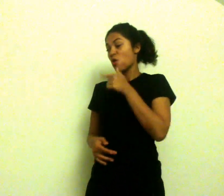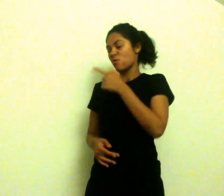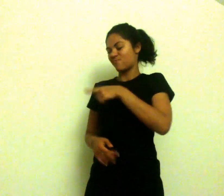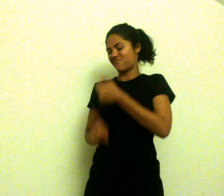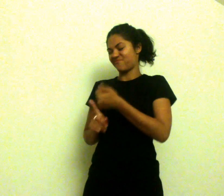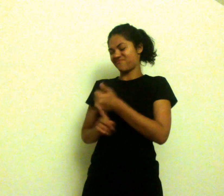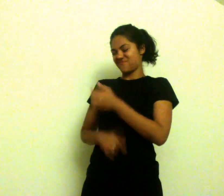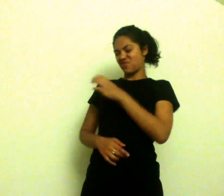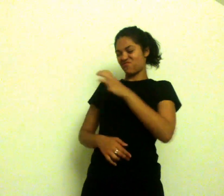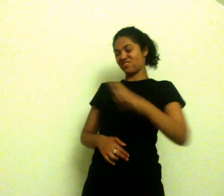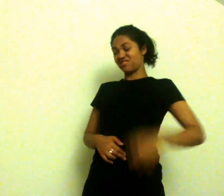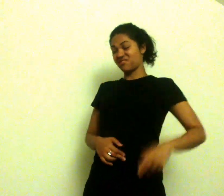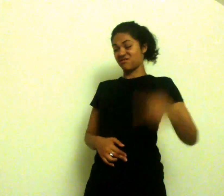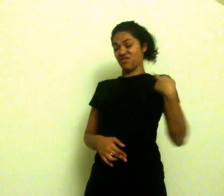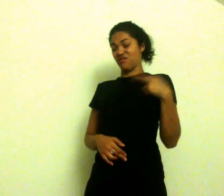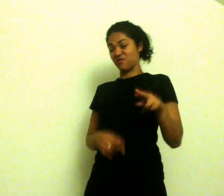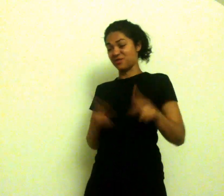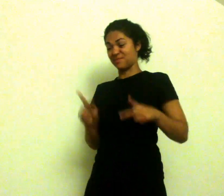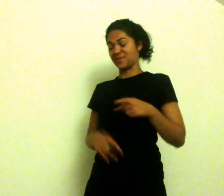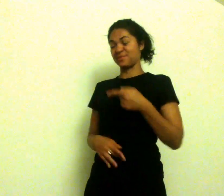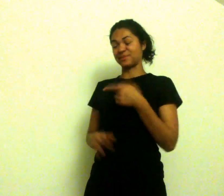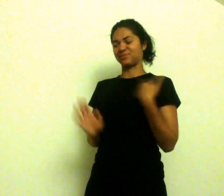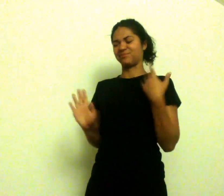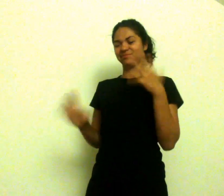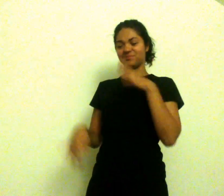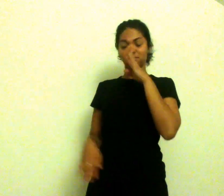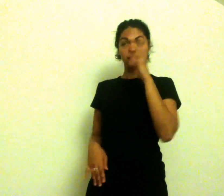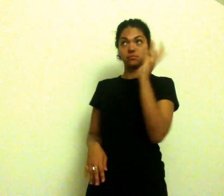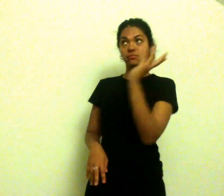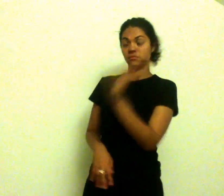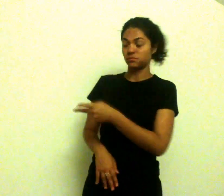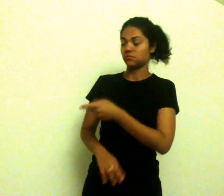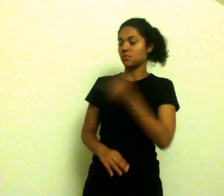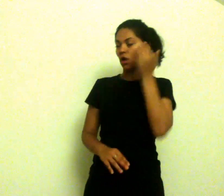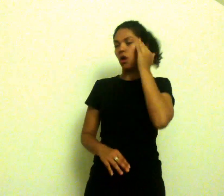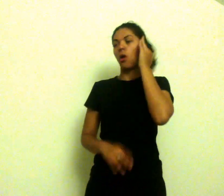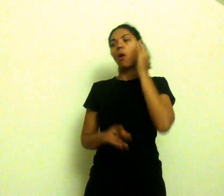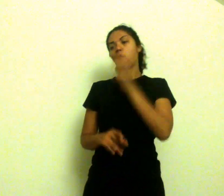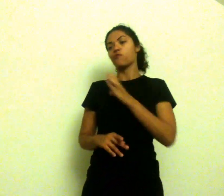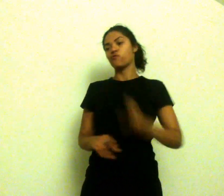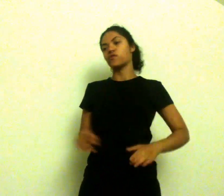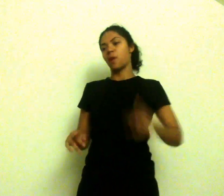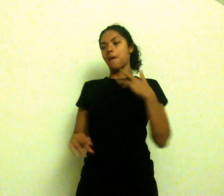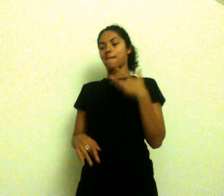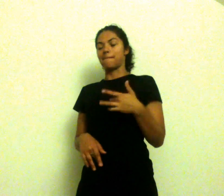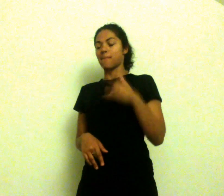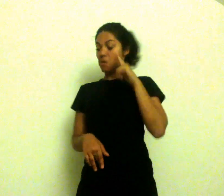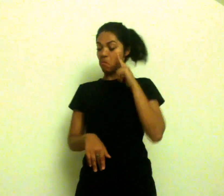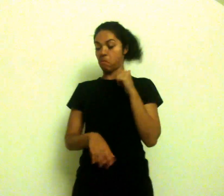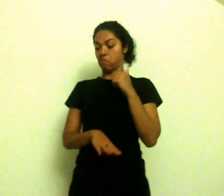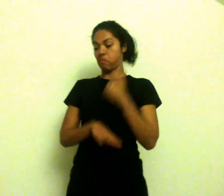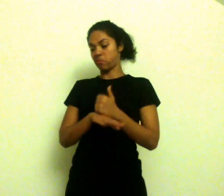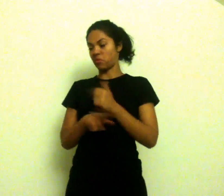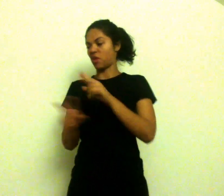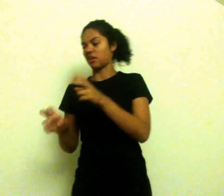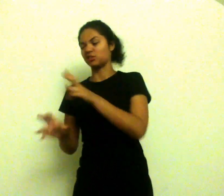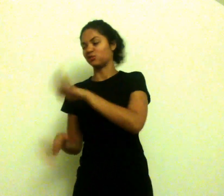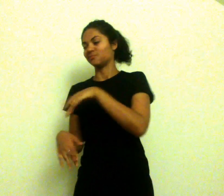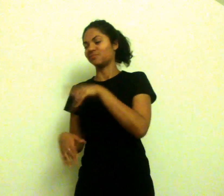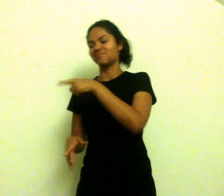will dismiss their complaints because, as we all know, Christians and religious people are biased on these issues.